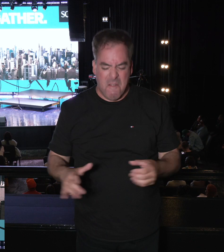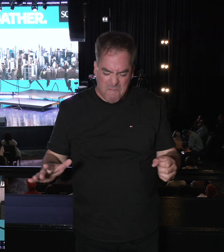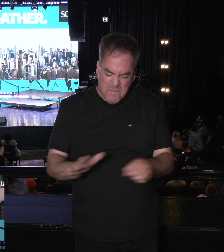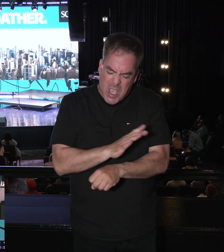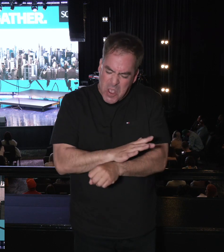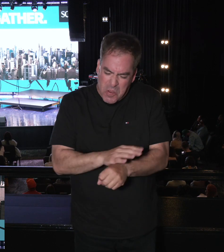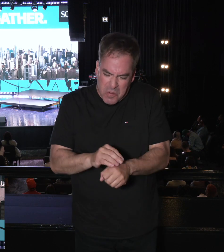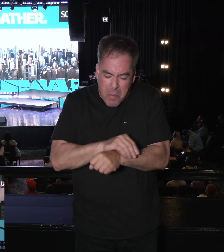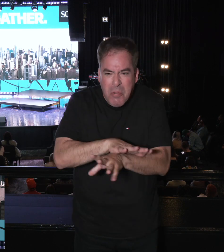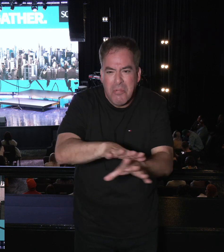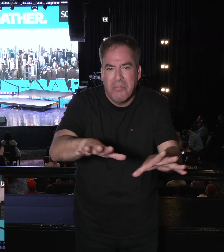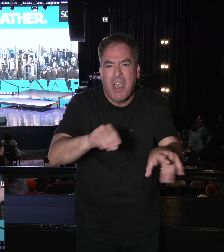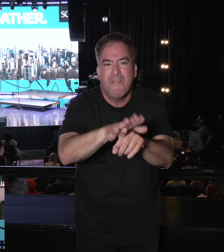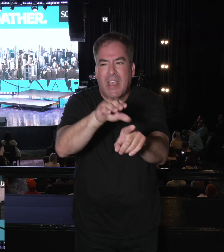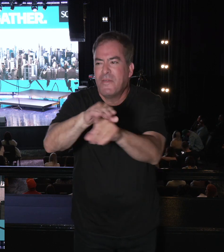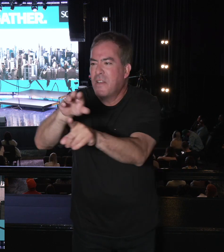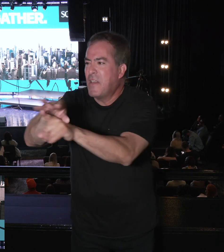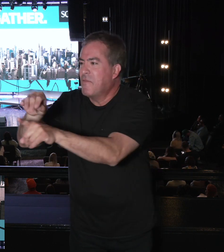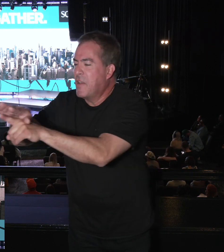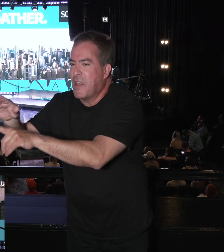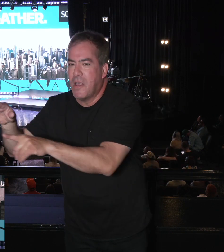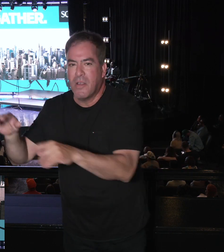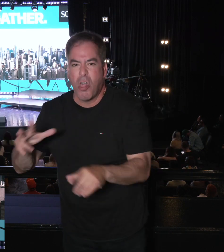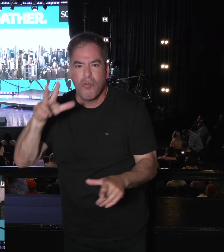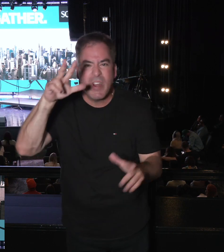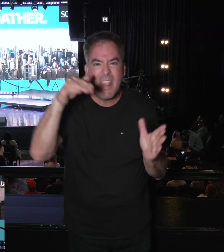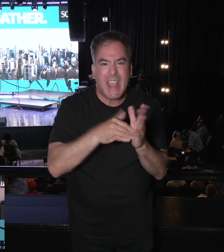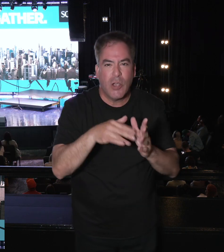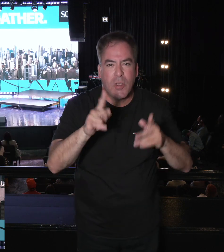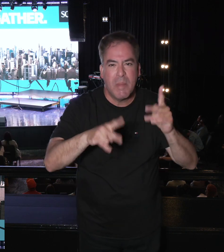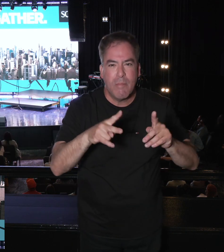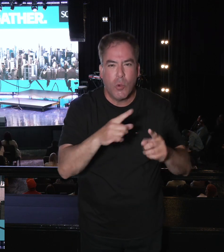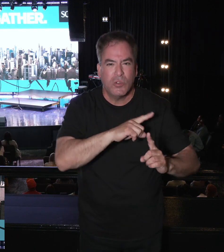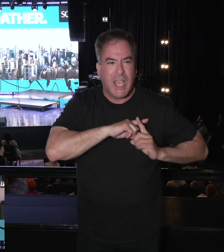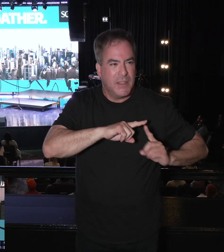filled and spilled and affected everyone that gathered.